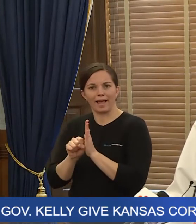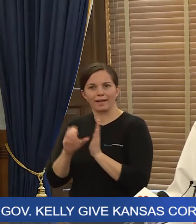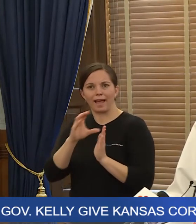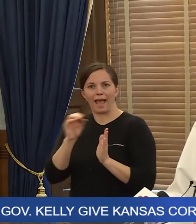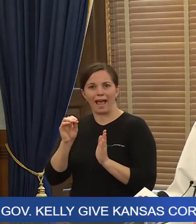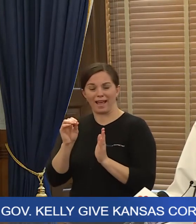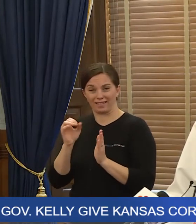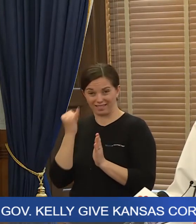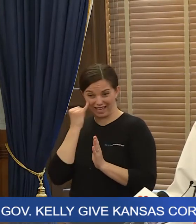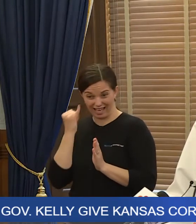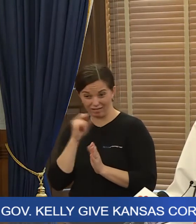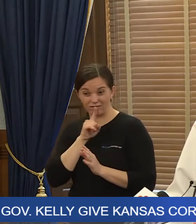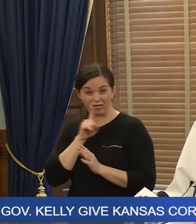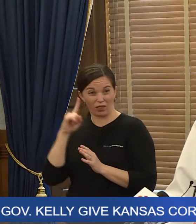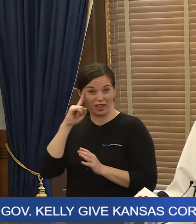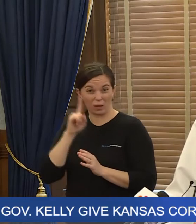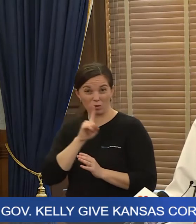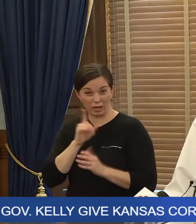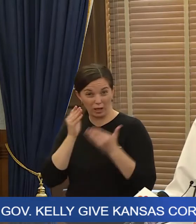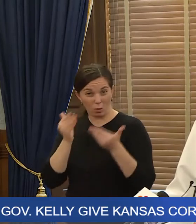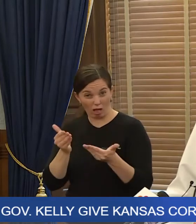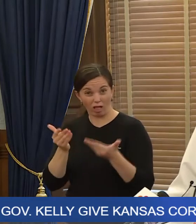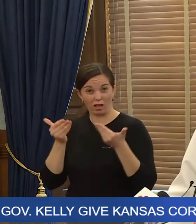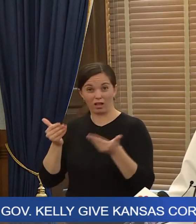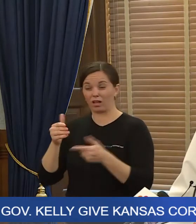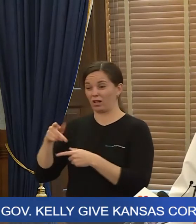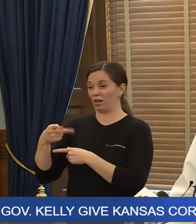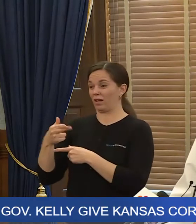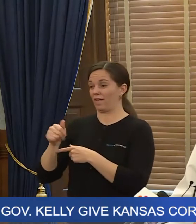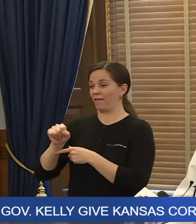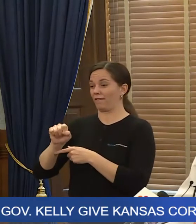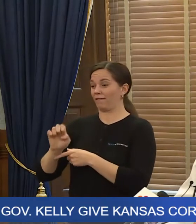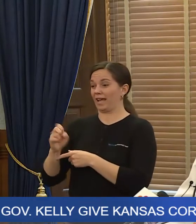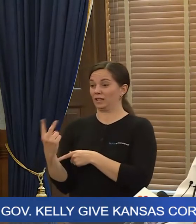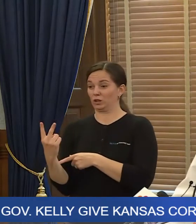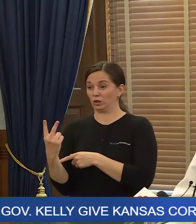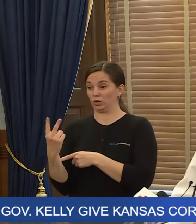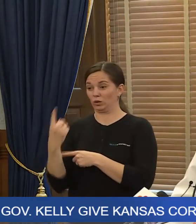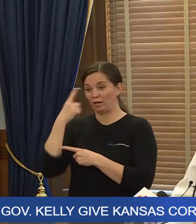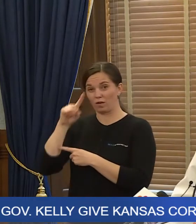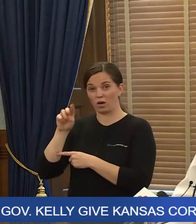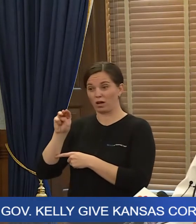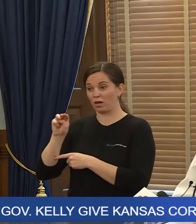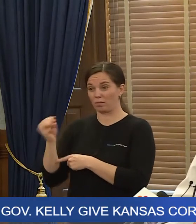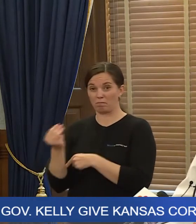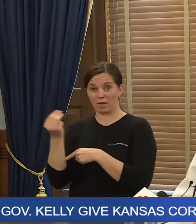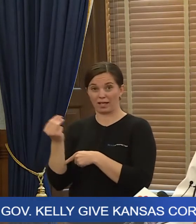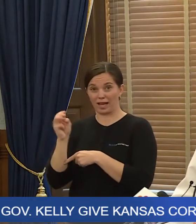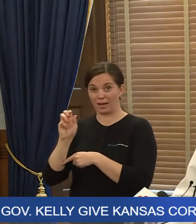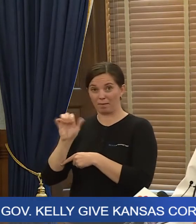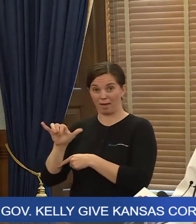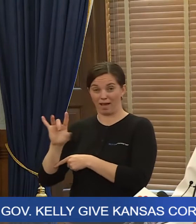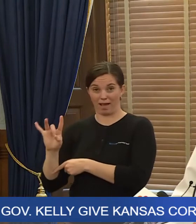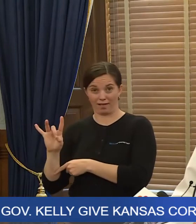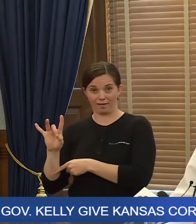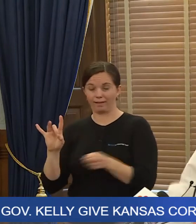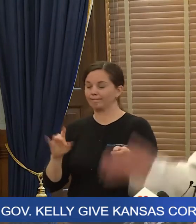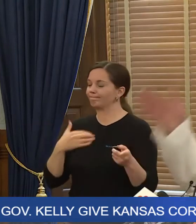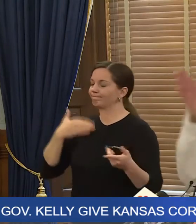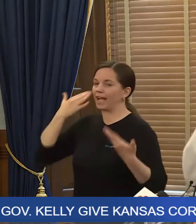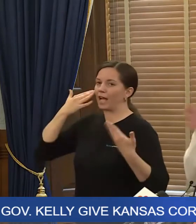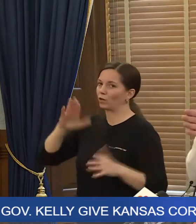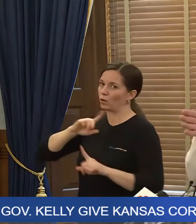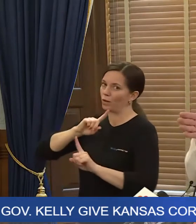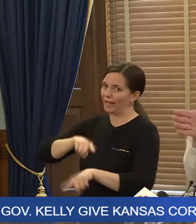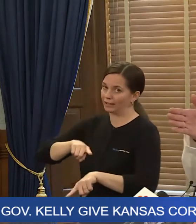in phase 2 by Monday, May 18th? Sure. I don't know the answer to that, to where exactly we will be.